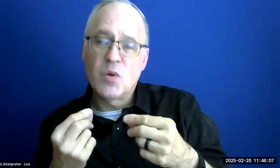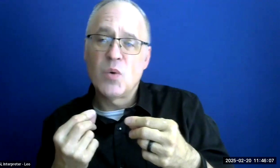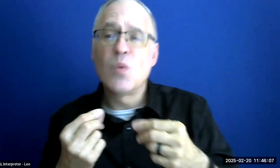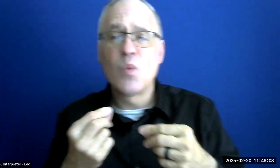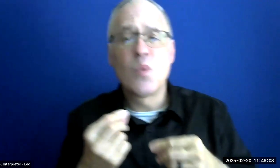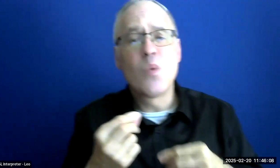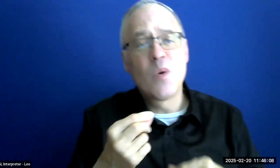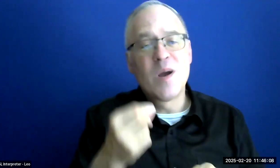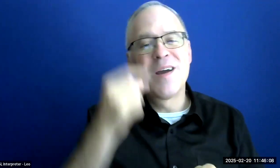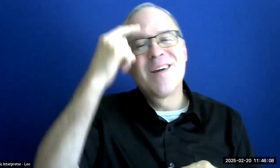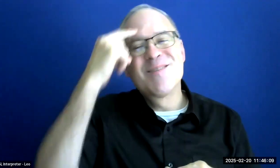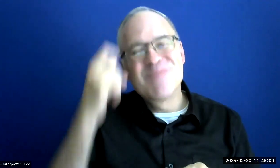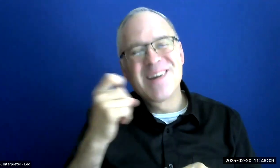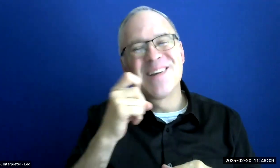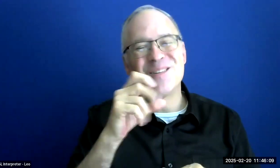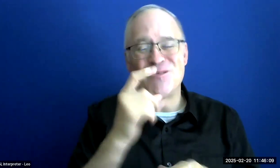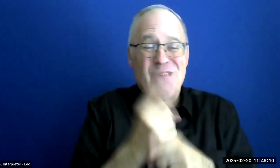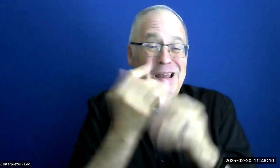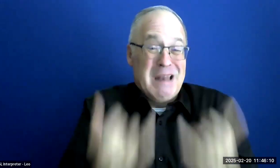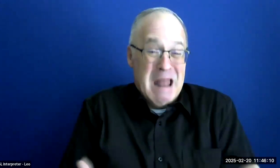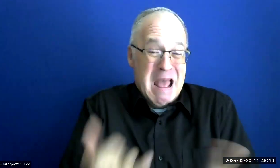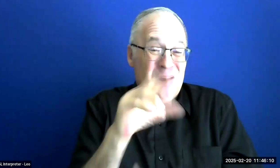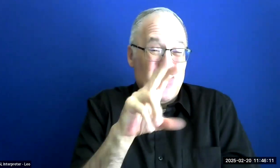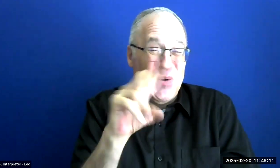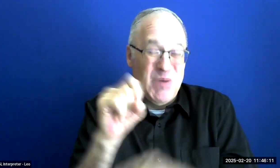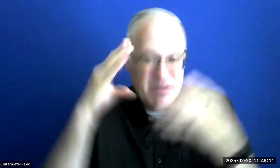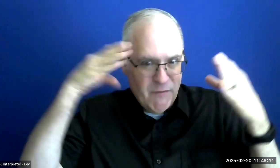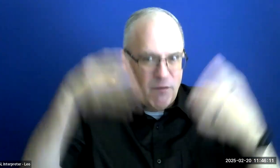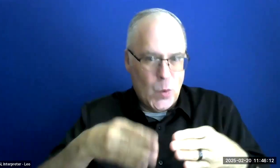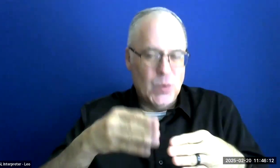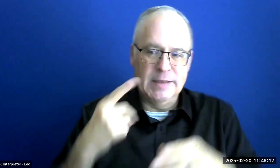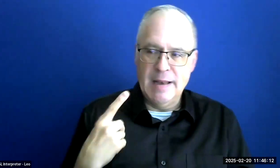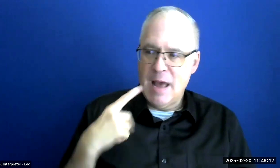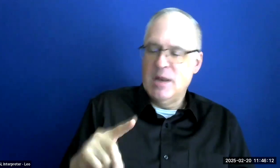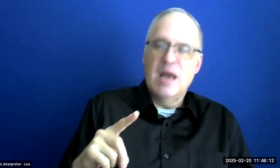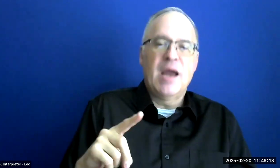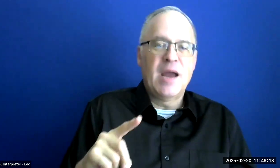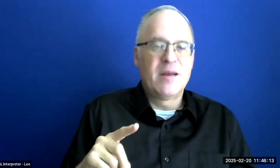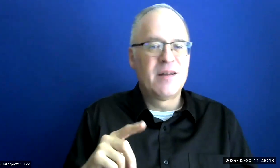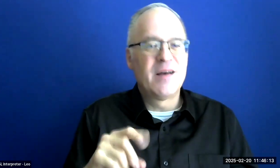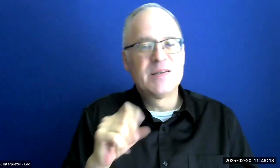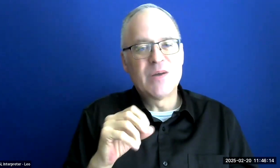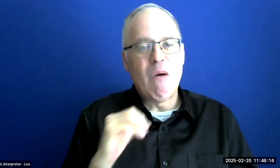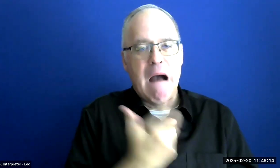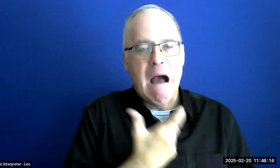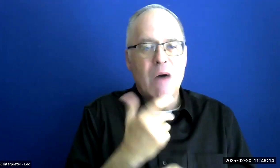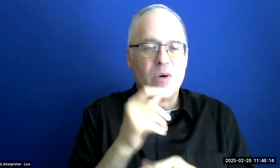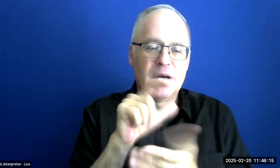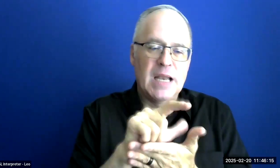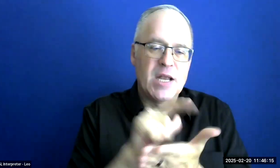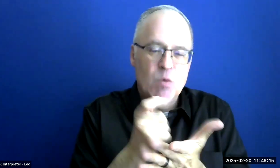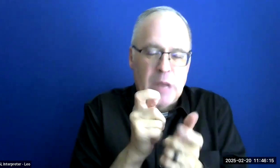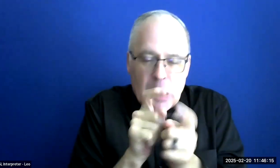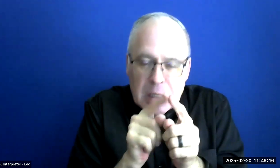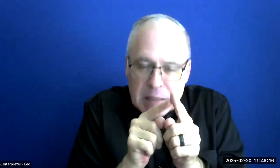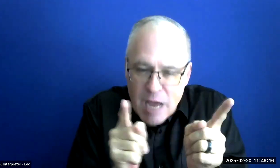the U.S.-centric nature of how the church is currently, the impact of the legislation in the U.S. will be a little bit different than